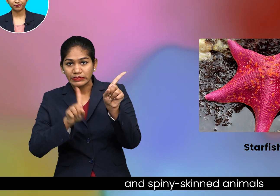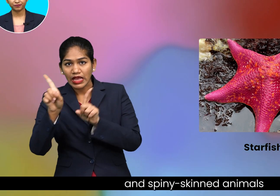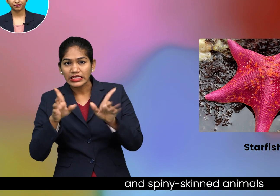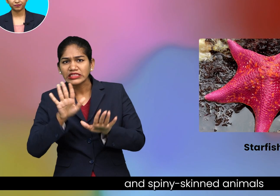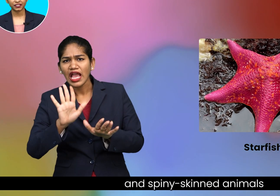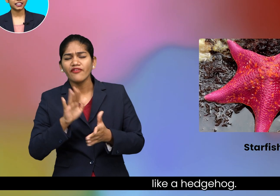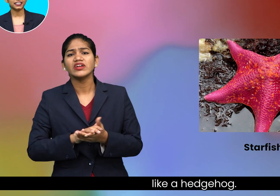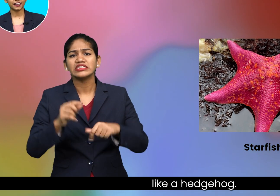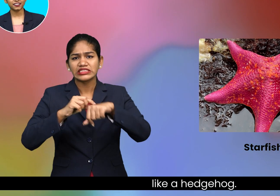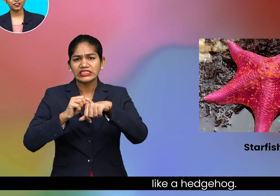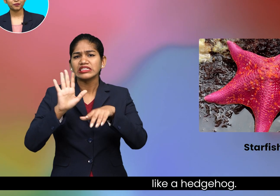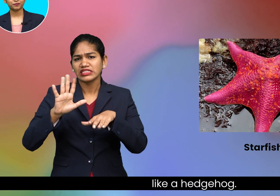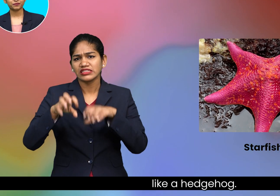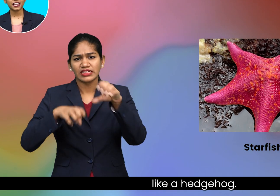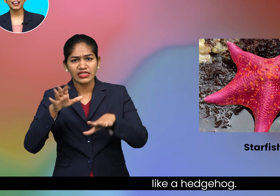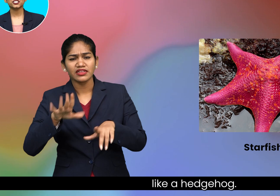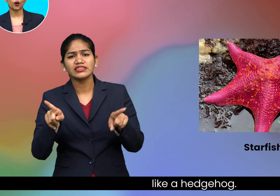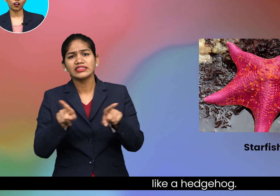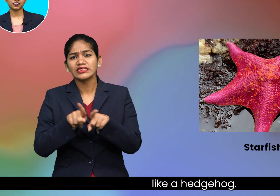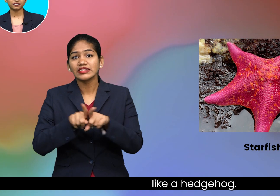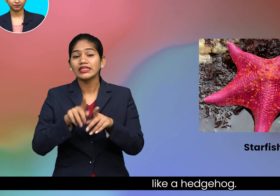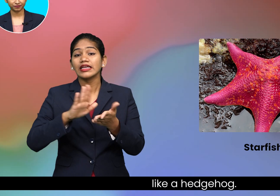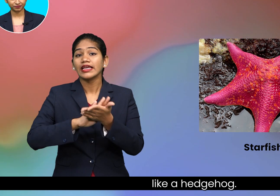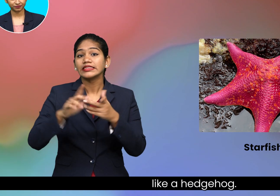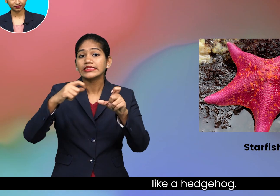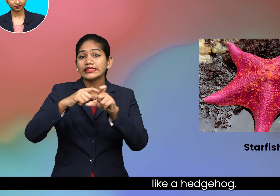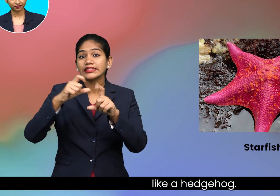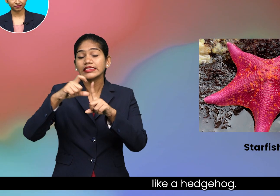like a hedgehog.